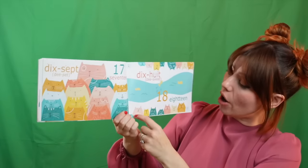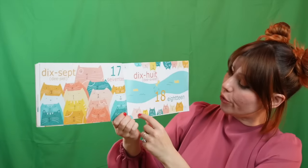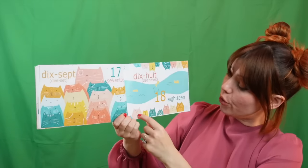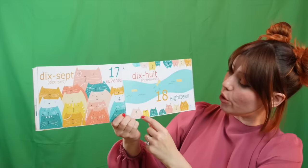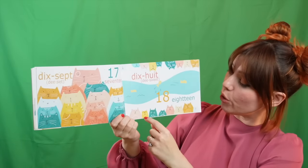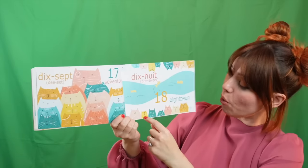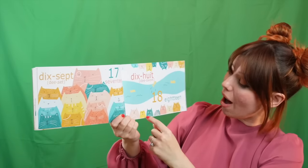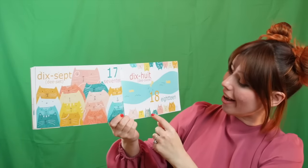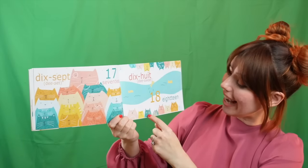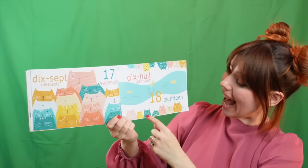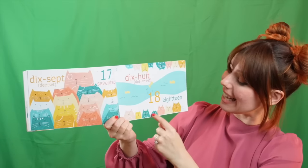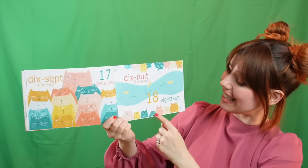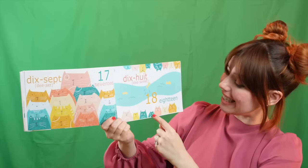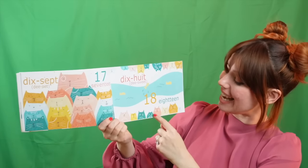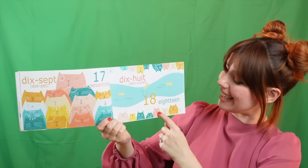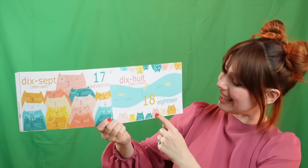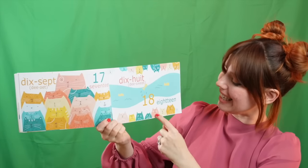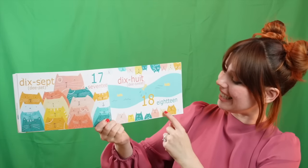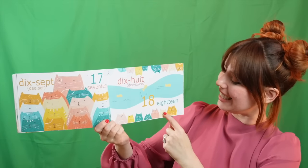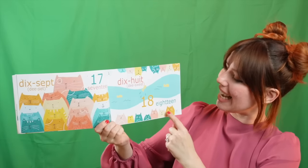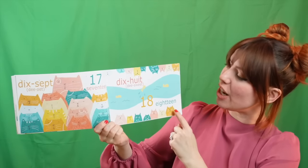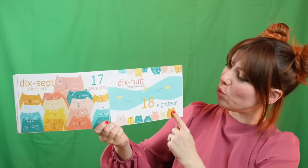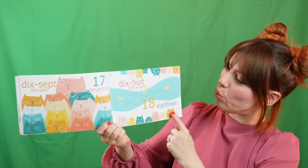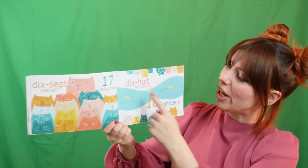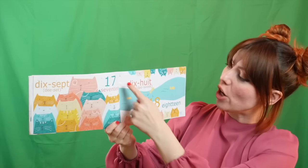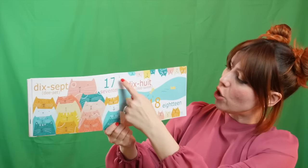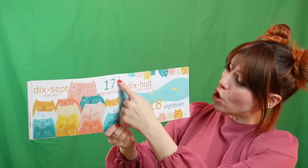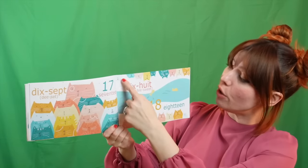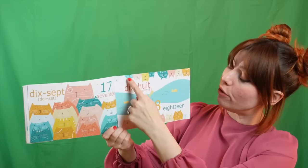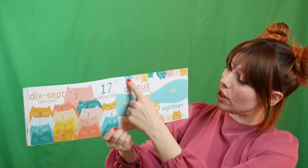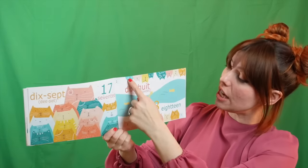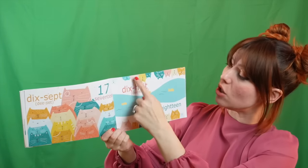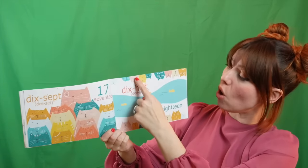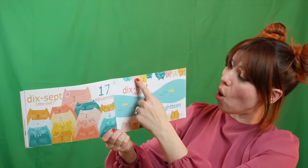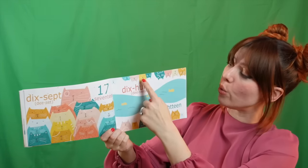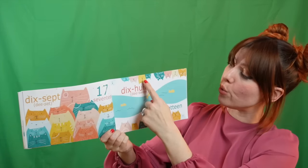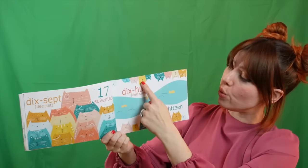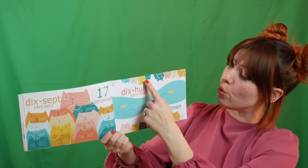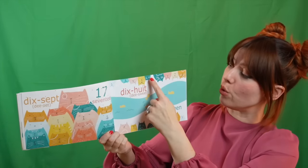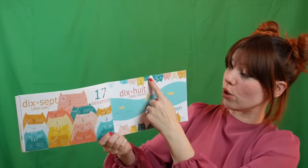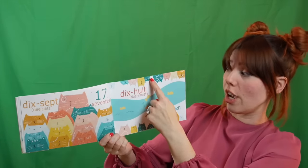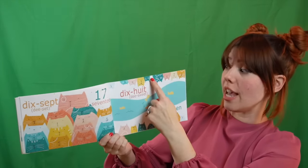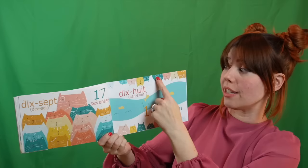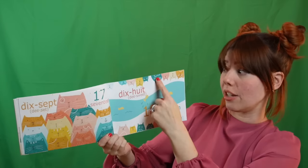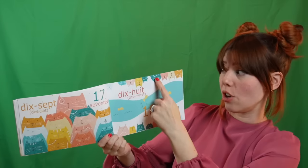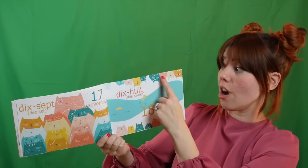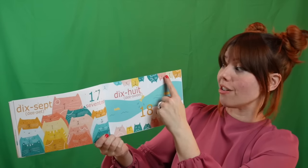2, 3, 4, 5, 6, 7, 8, 9, 10, 11, 12, 13, 14,